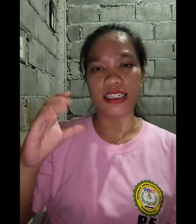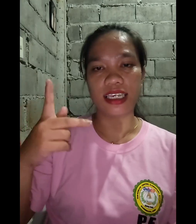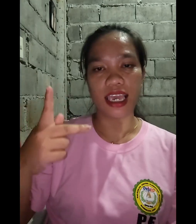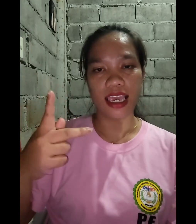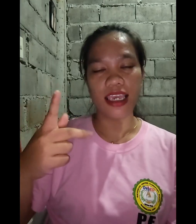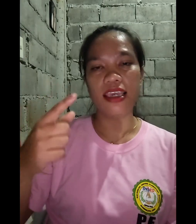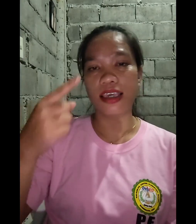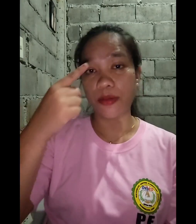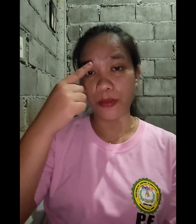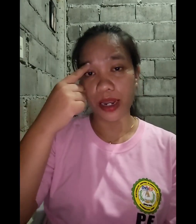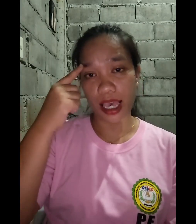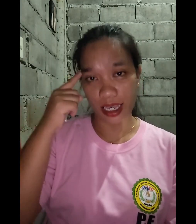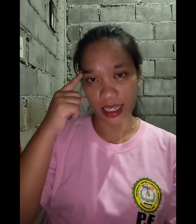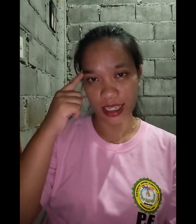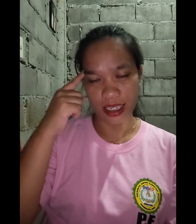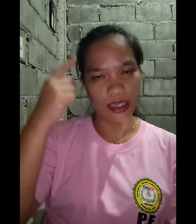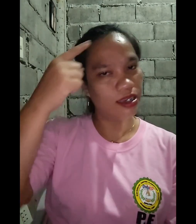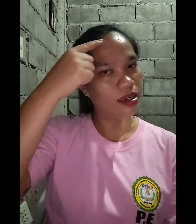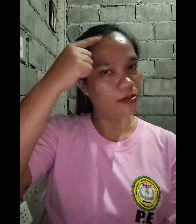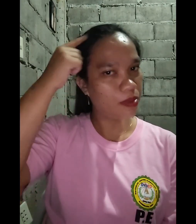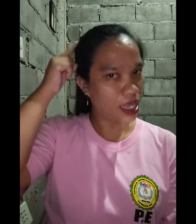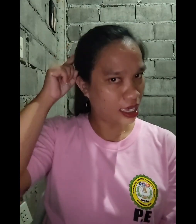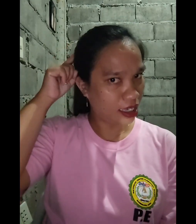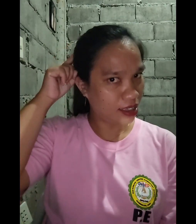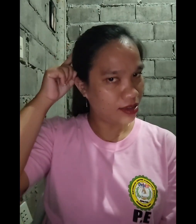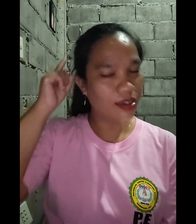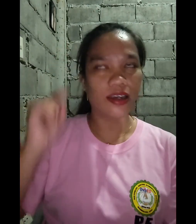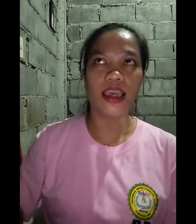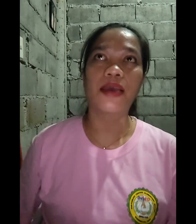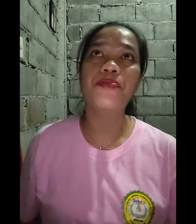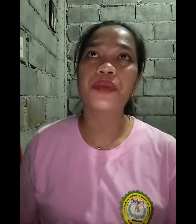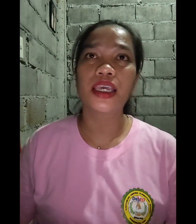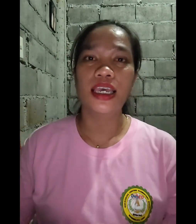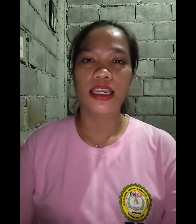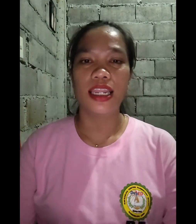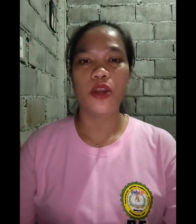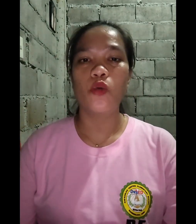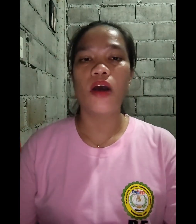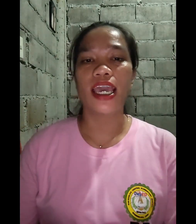B-L-A-C-K, black. Black. Okay. Then white.